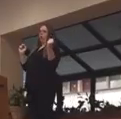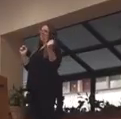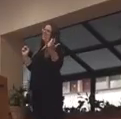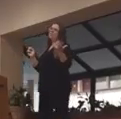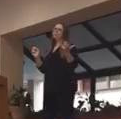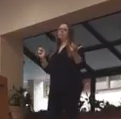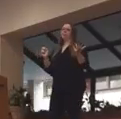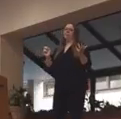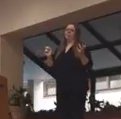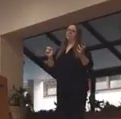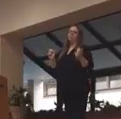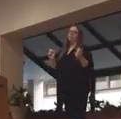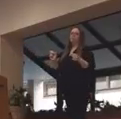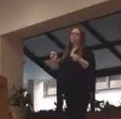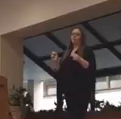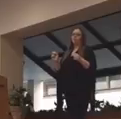John.